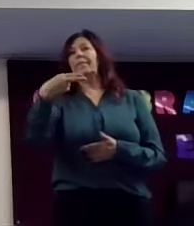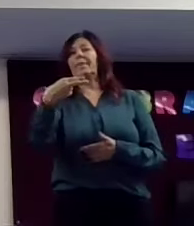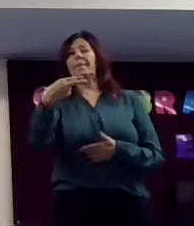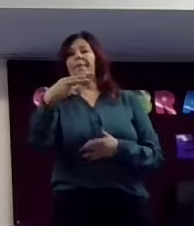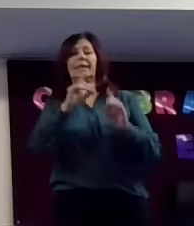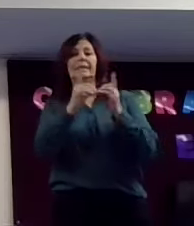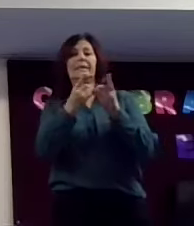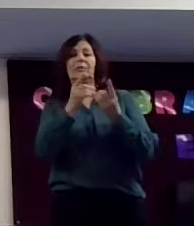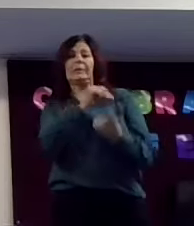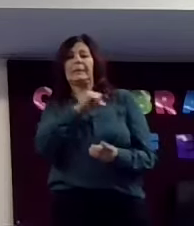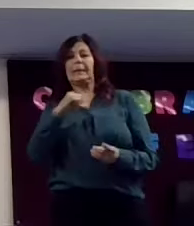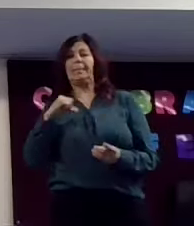District Assembly. Darcy.